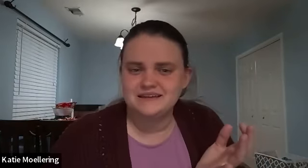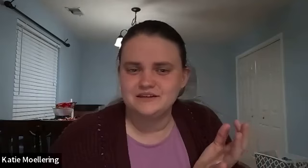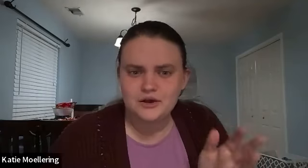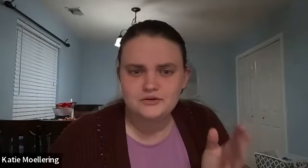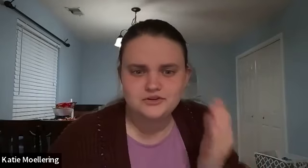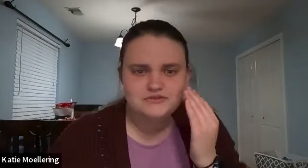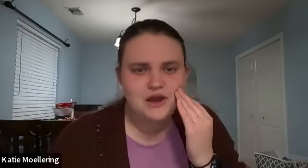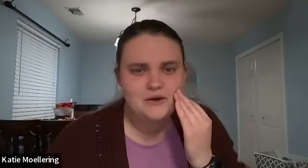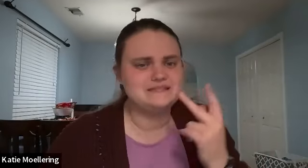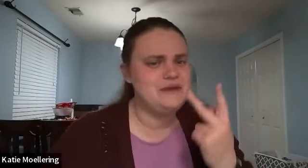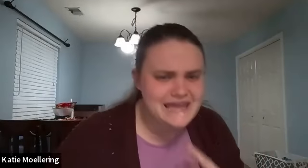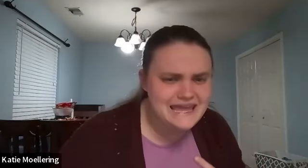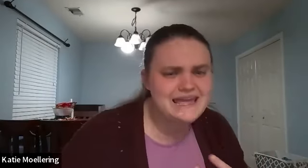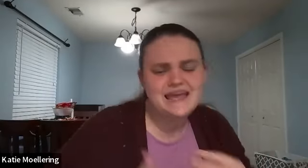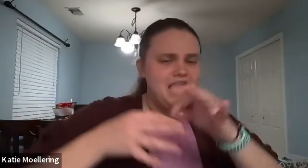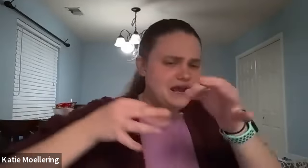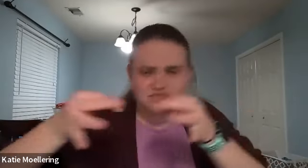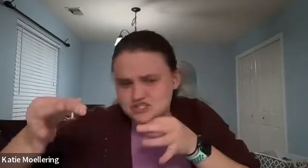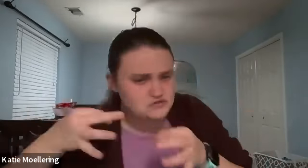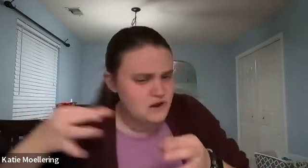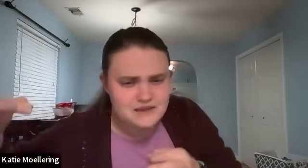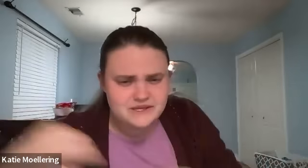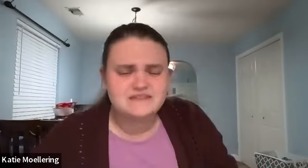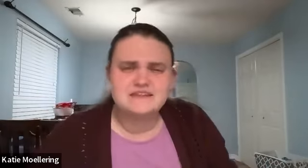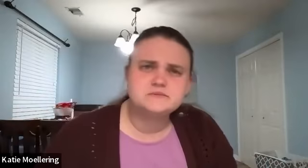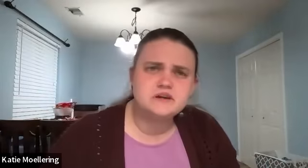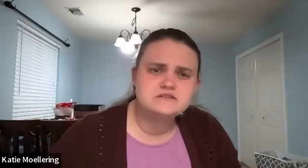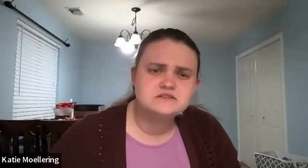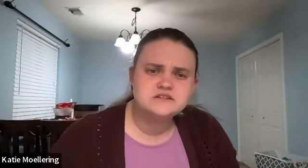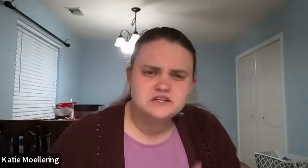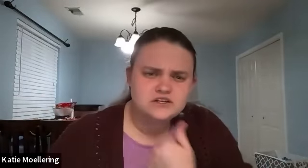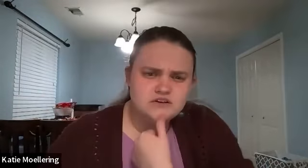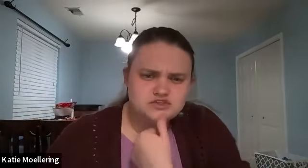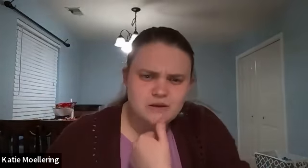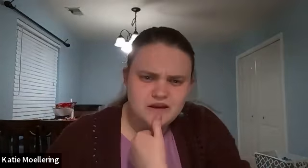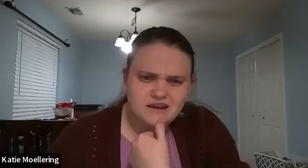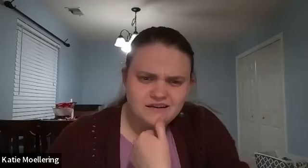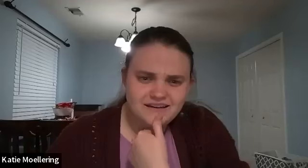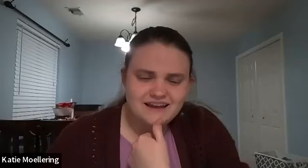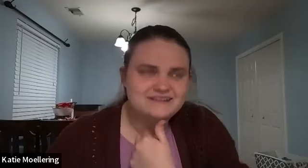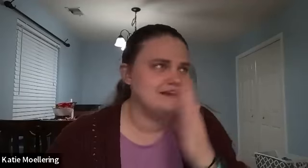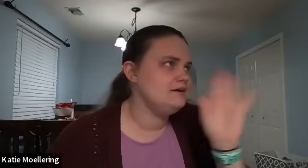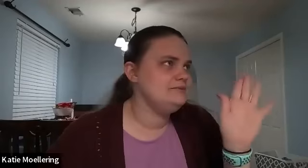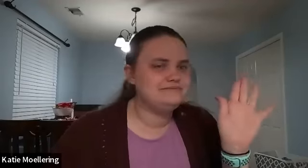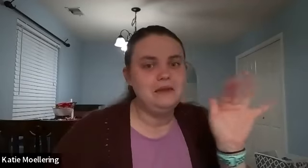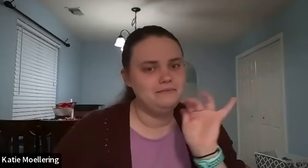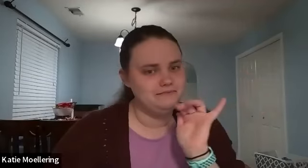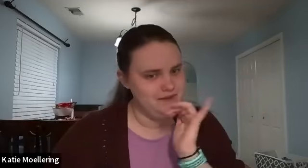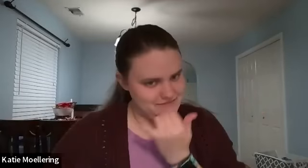no, it's pink. And I was describing it. And they looked at me and goes, strawberry? And I was like, oh, my